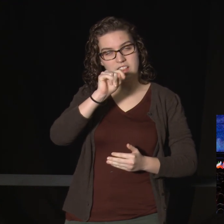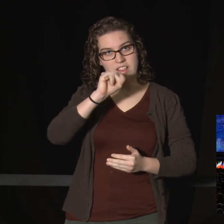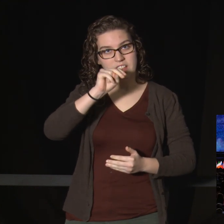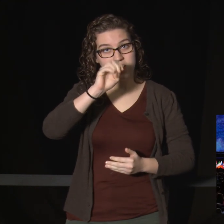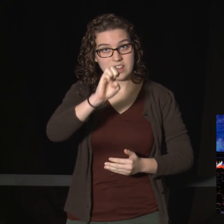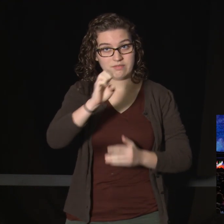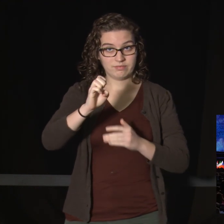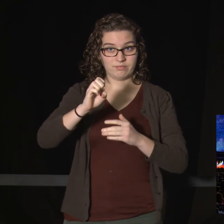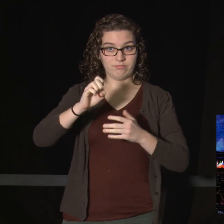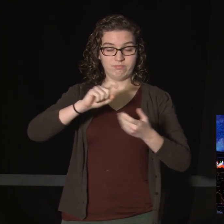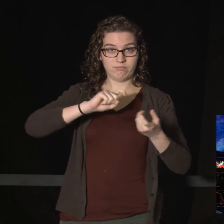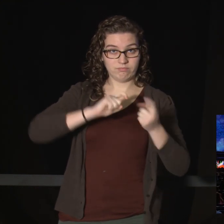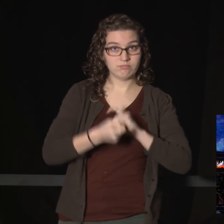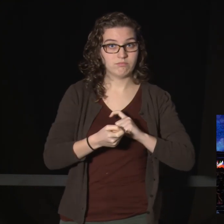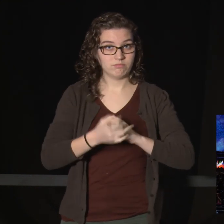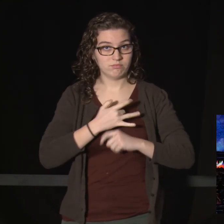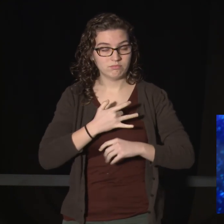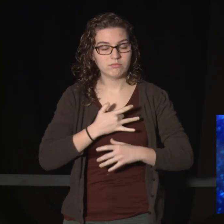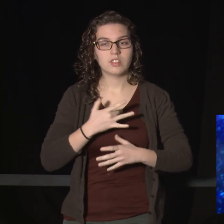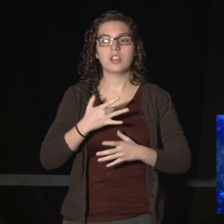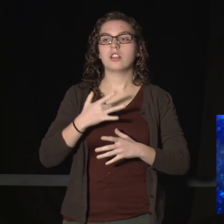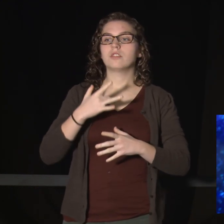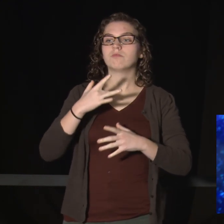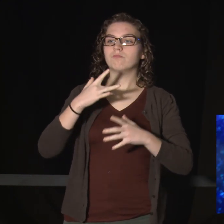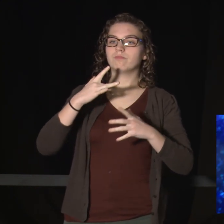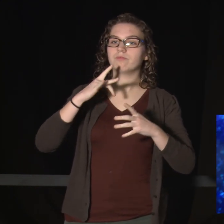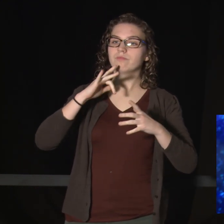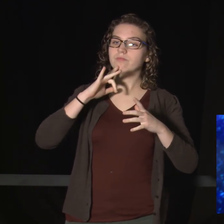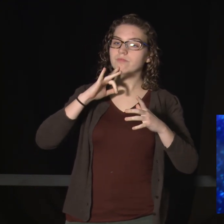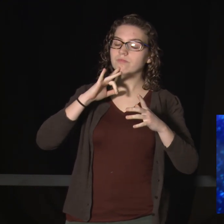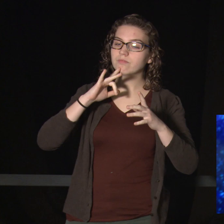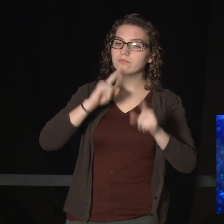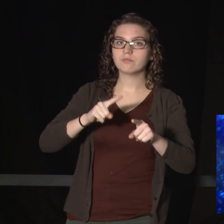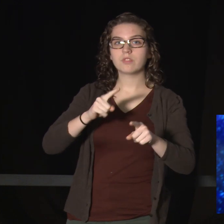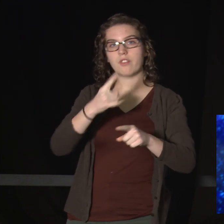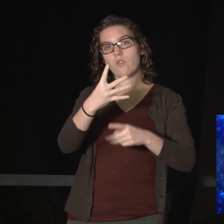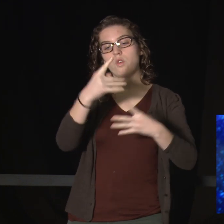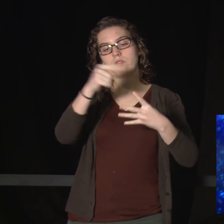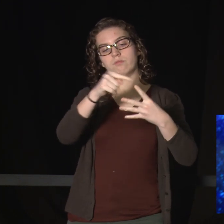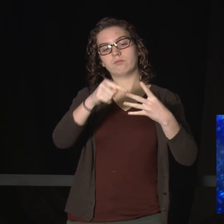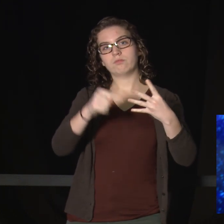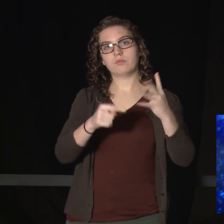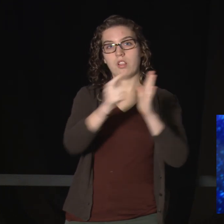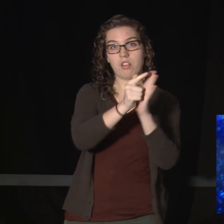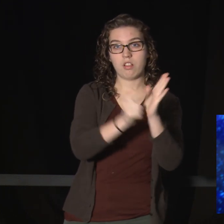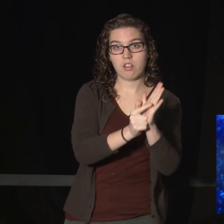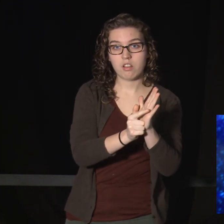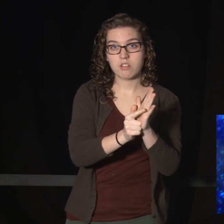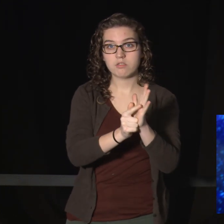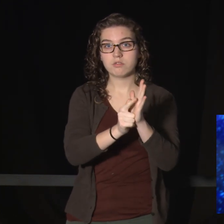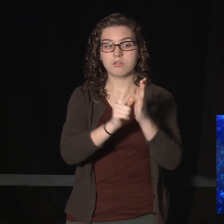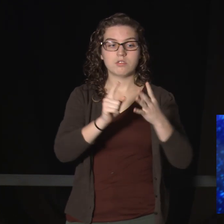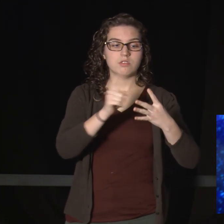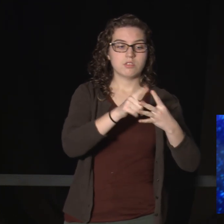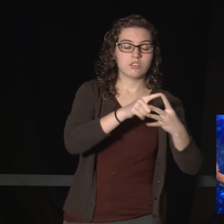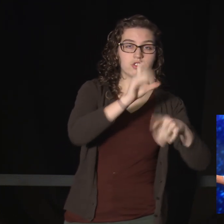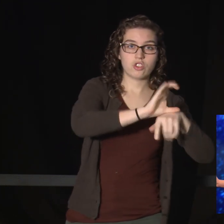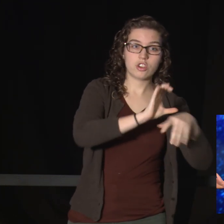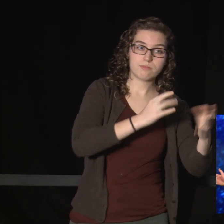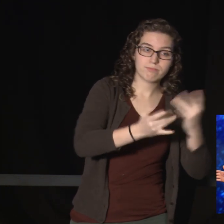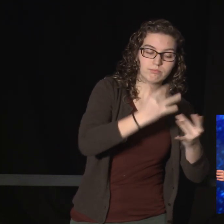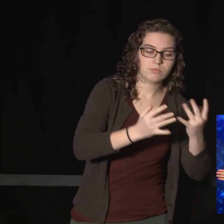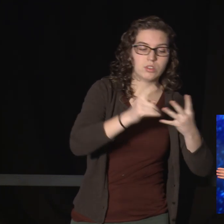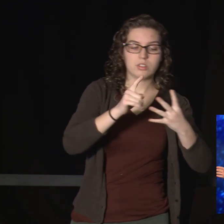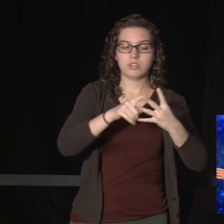issued 4 edicts which were intended to stamp out Christianity altogether. He ordered the church to be burned, scriptures to be confiscated, clergy